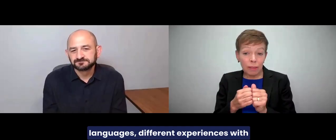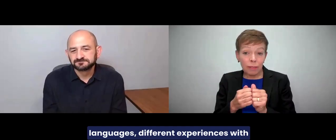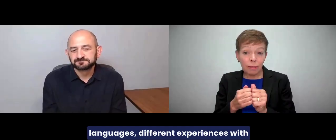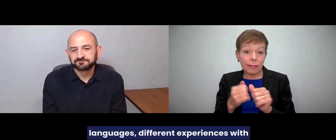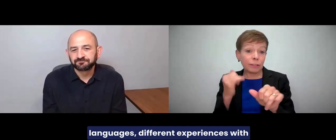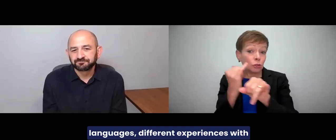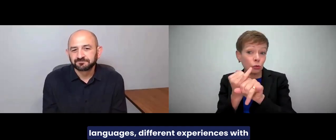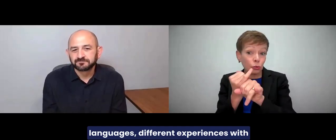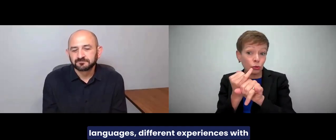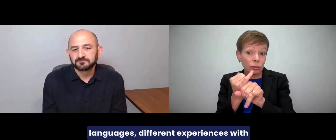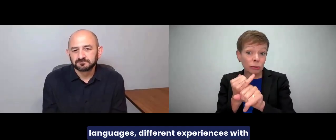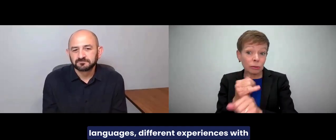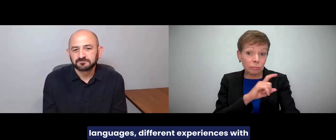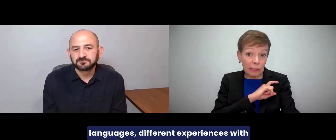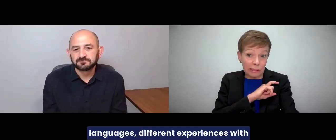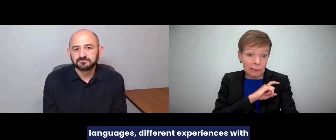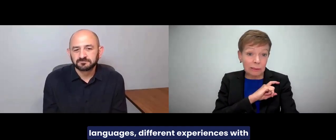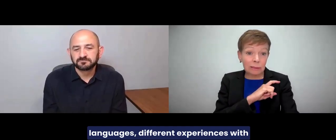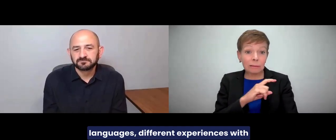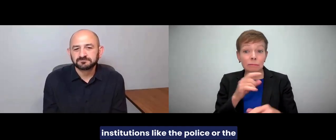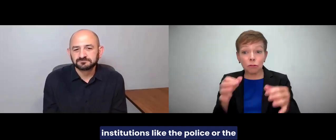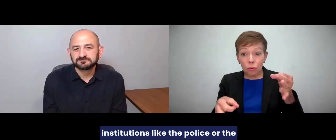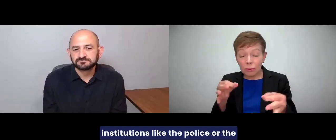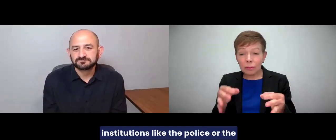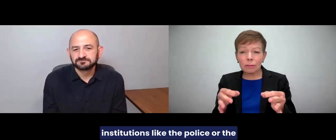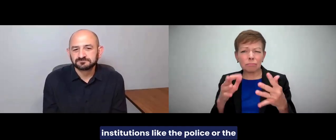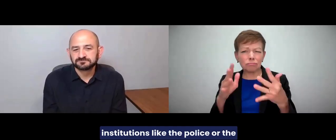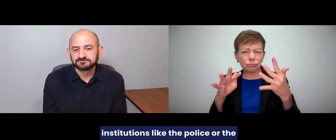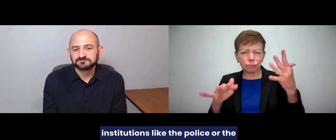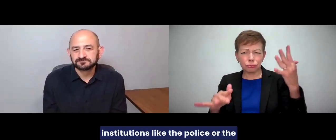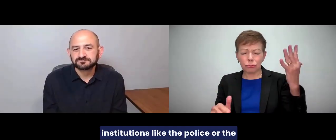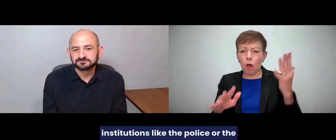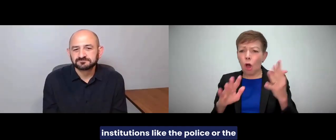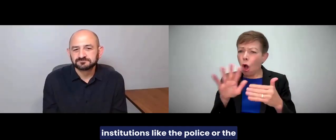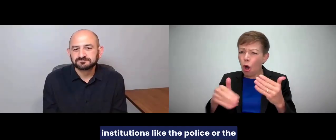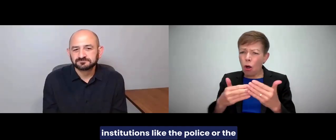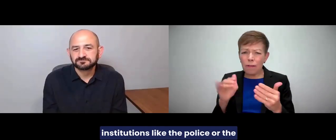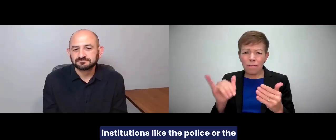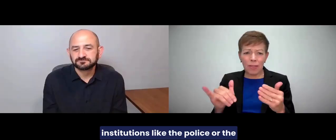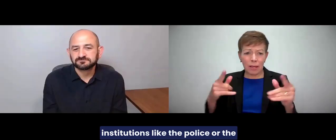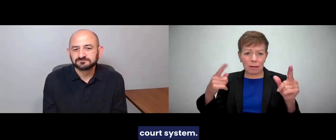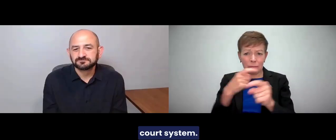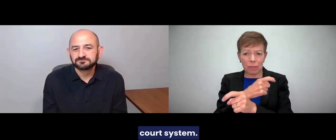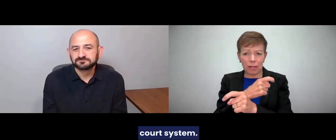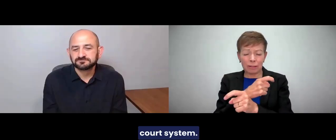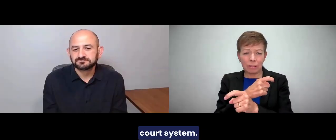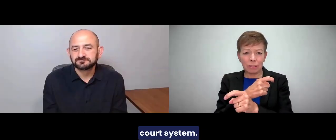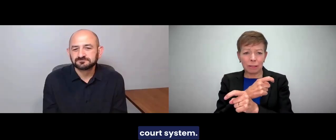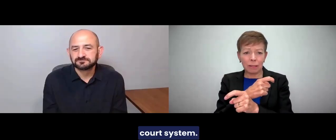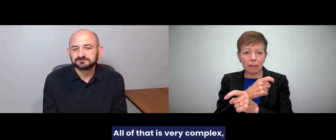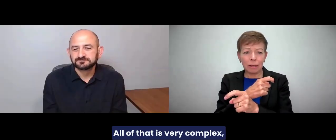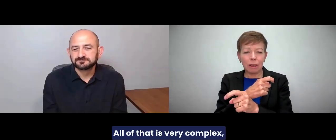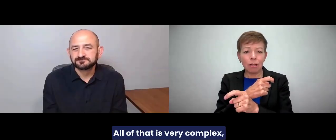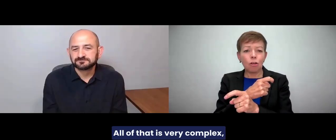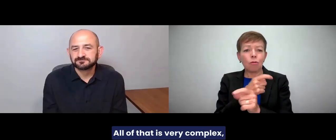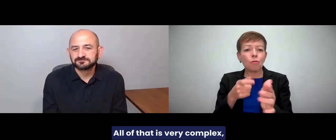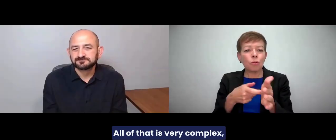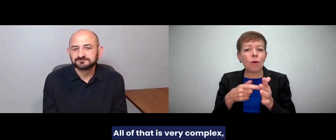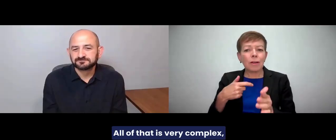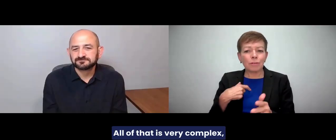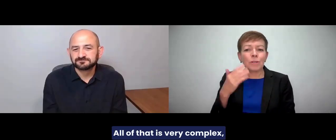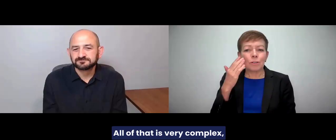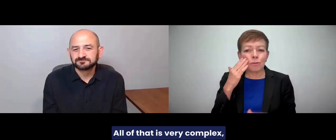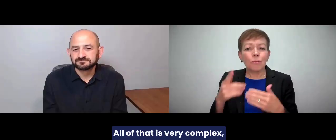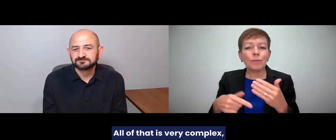sign languages, different experiences with institutions like the police or the court system. All of that is